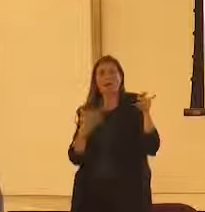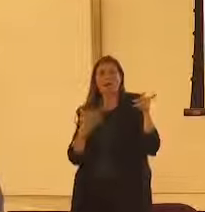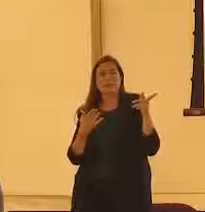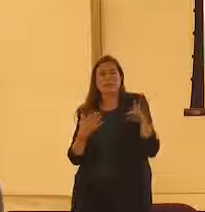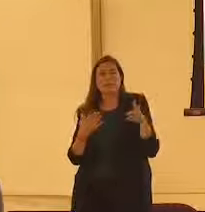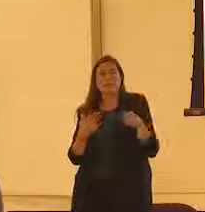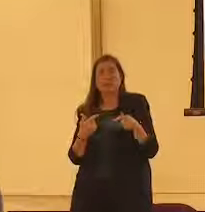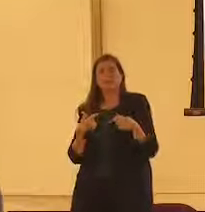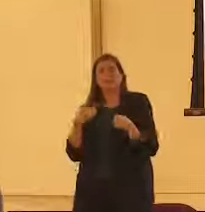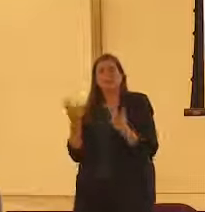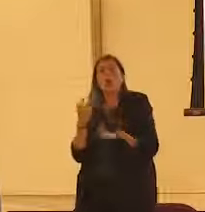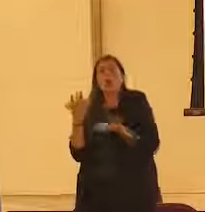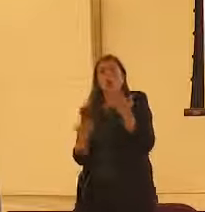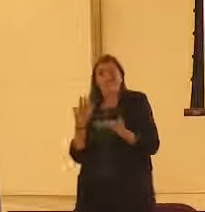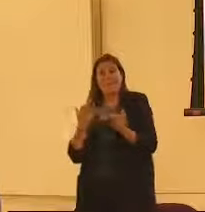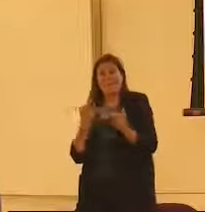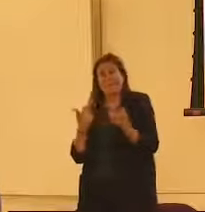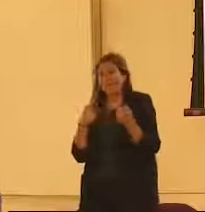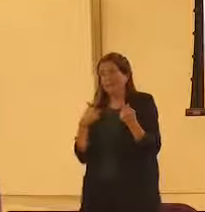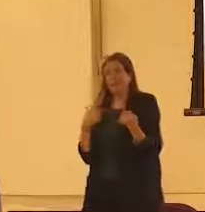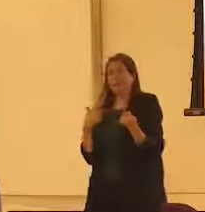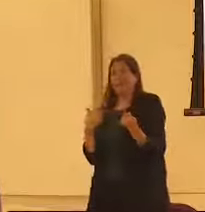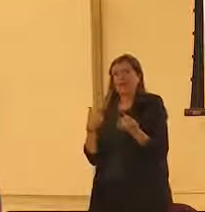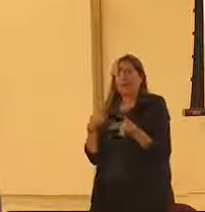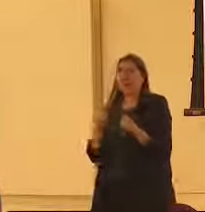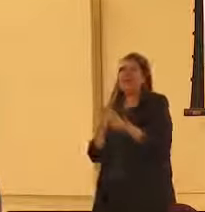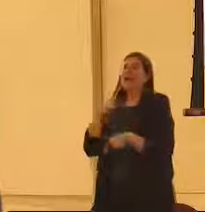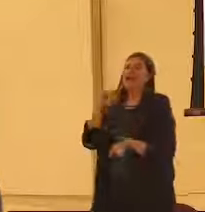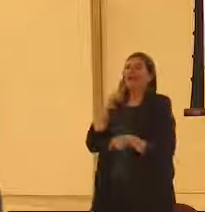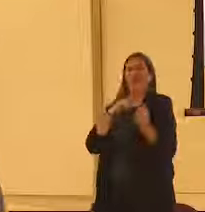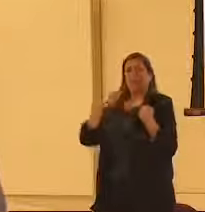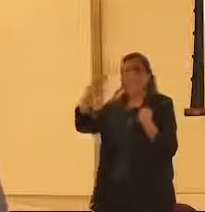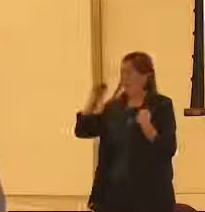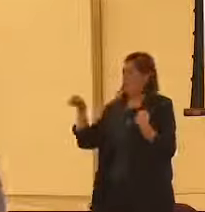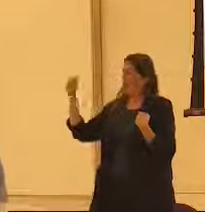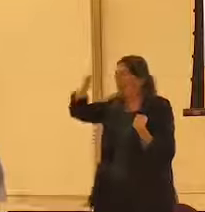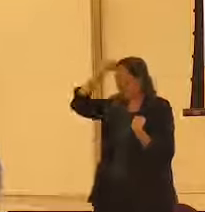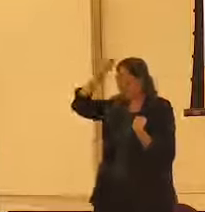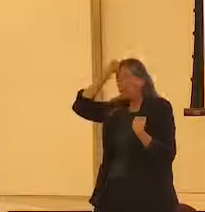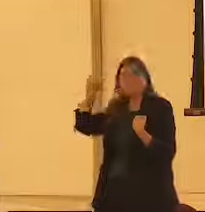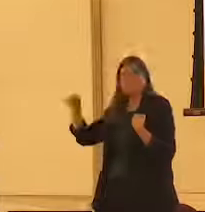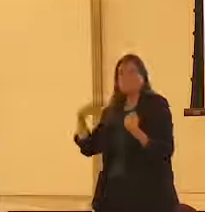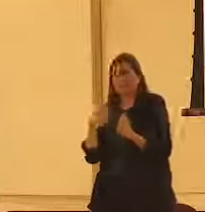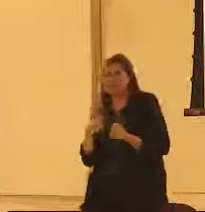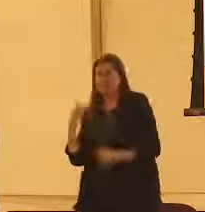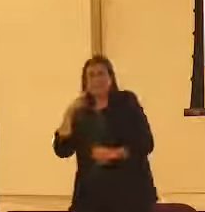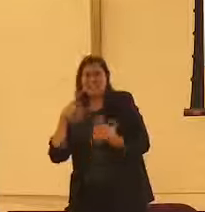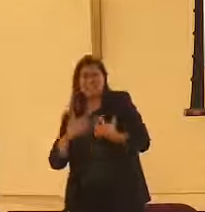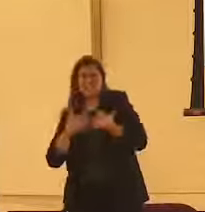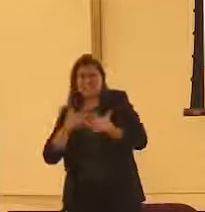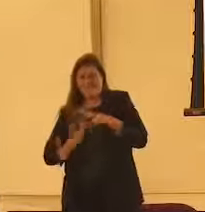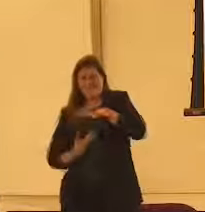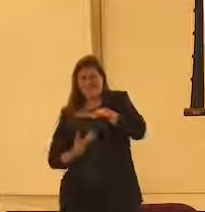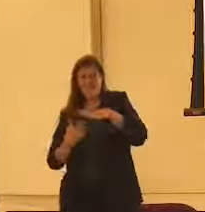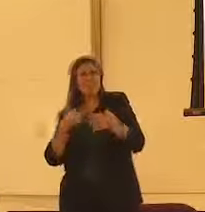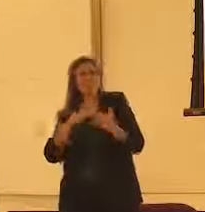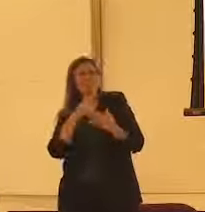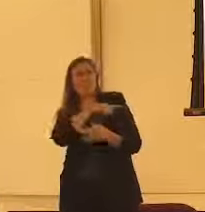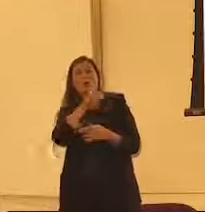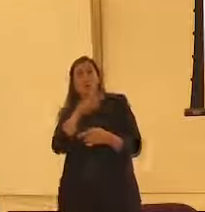deaf and I'm hearing, so I think they're stupid. Whereas if my deaf social worker, who is